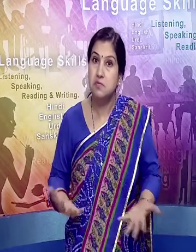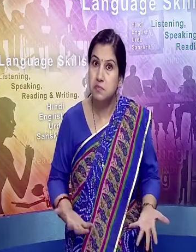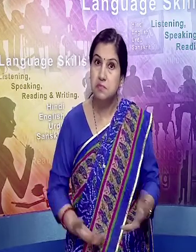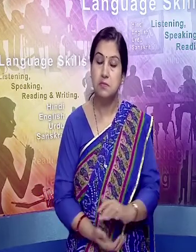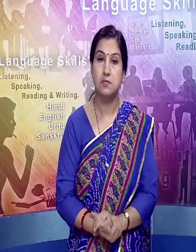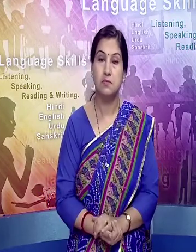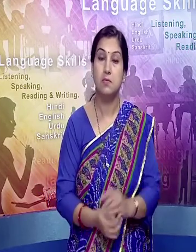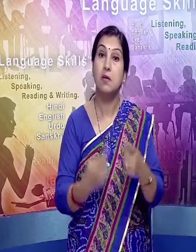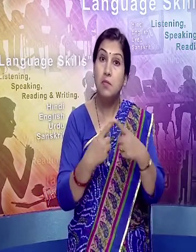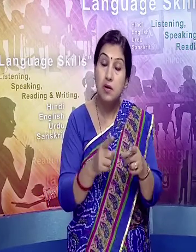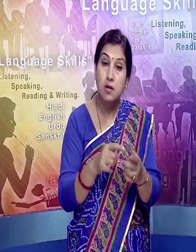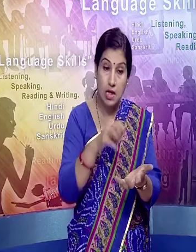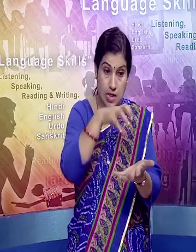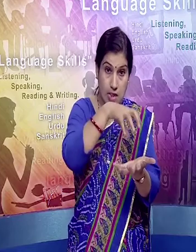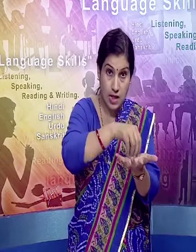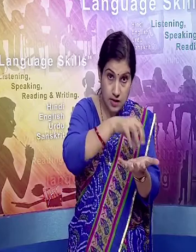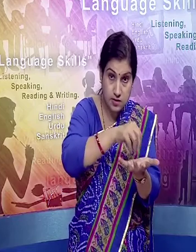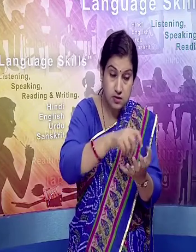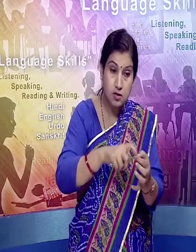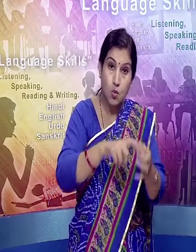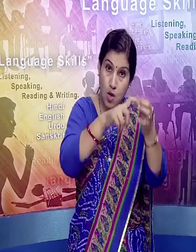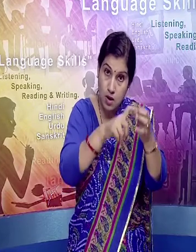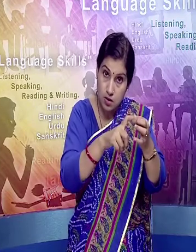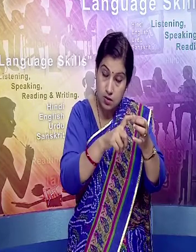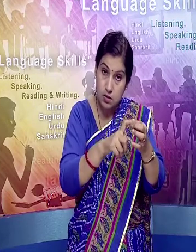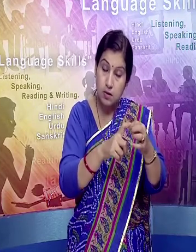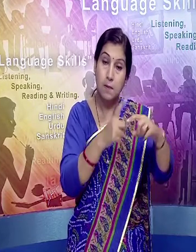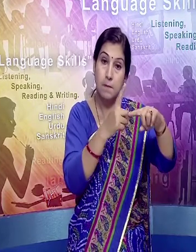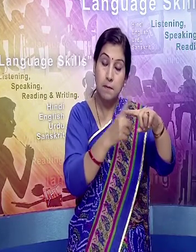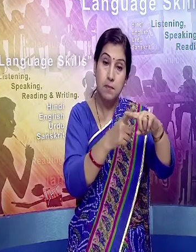But rice quality of protein is very good.